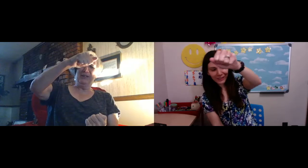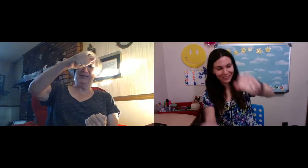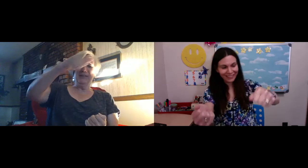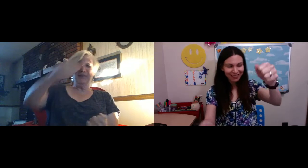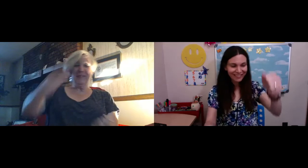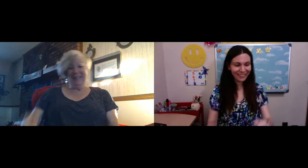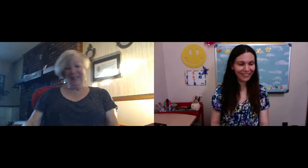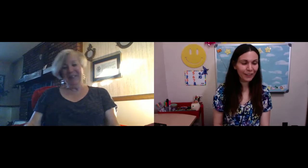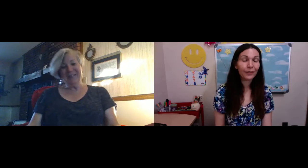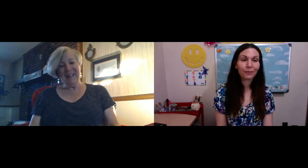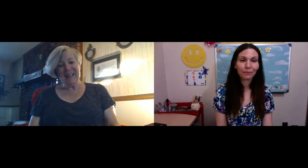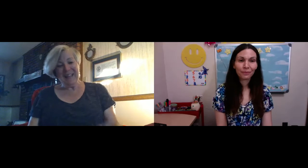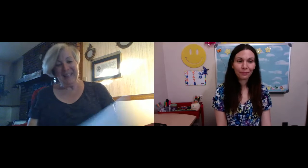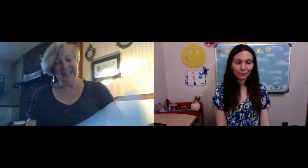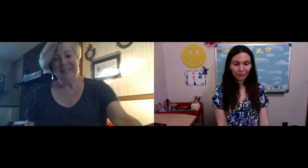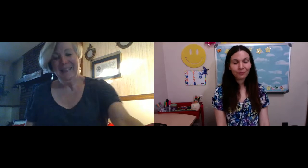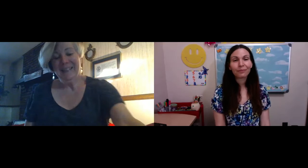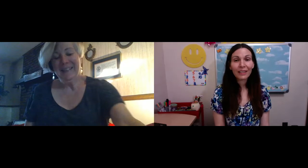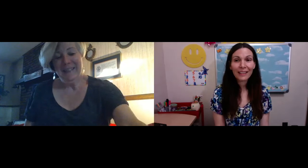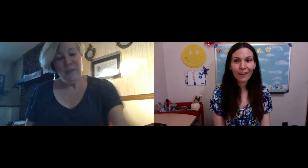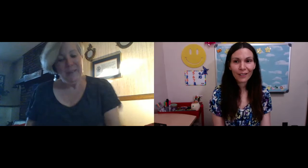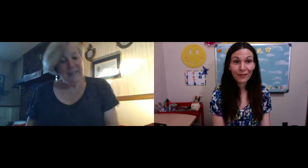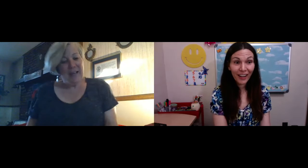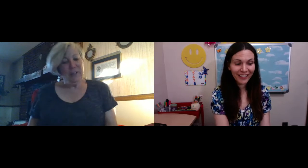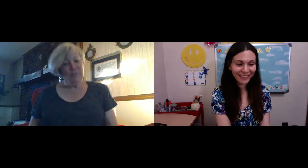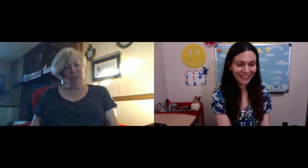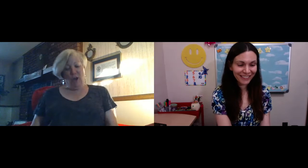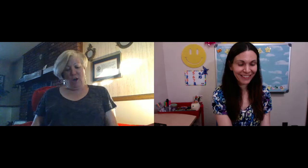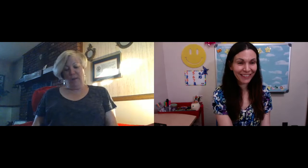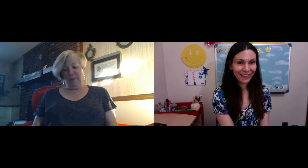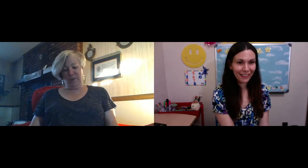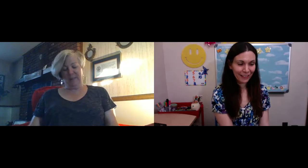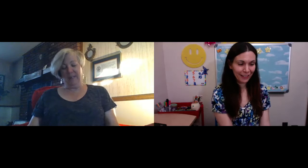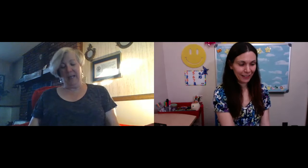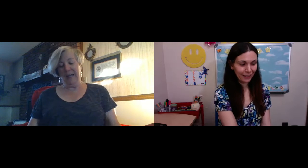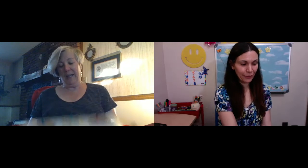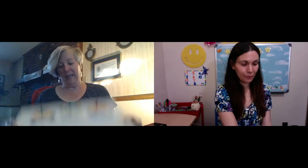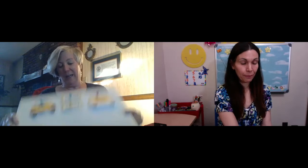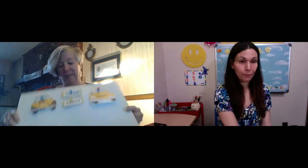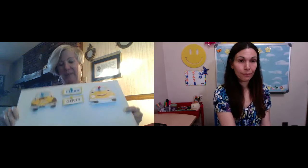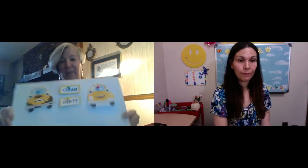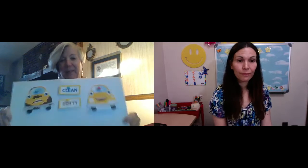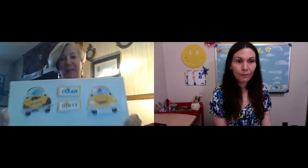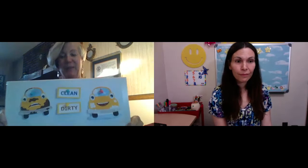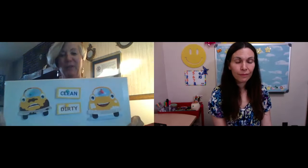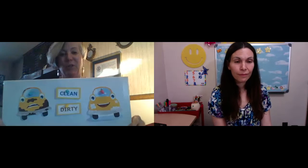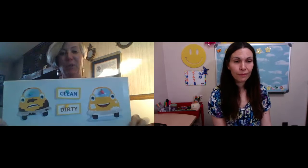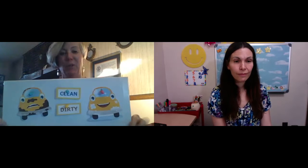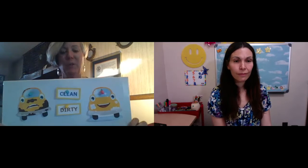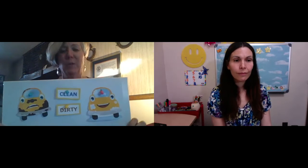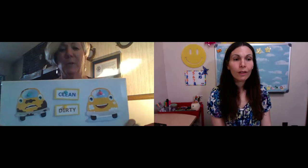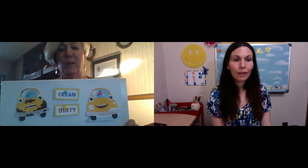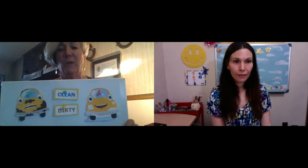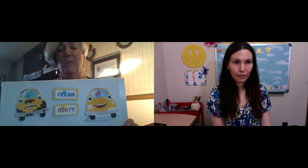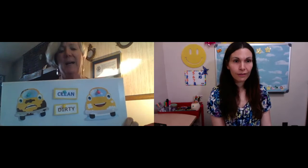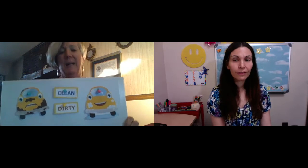here. All right. Now we can get out of our car. Miss Kristin, I have something I want to show